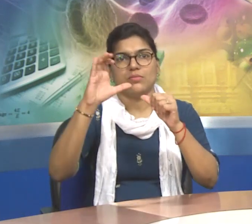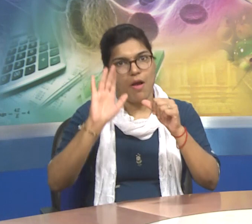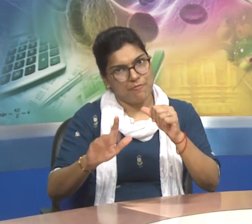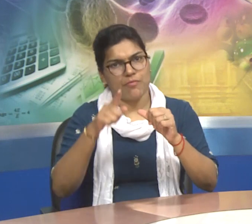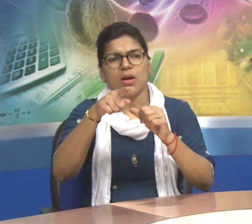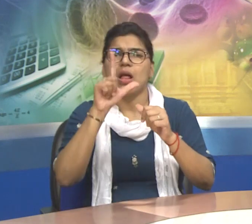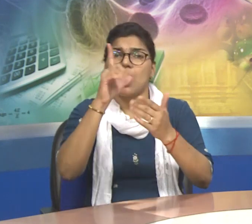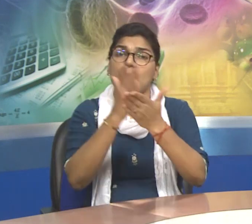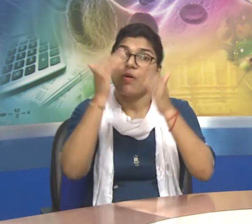OPAC.